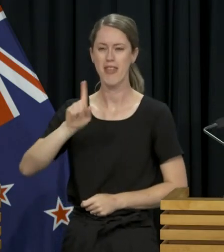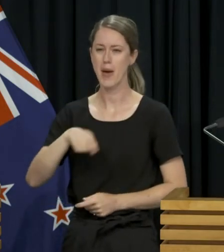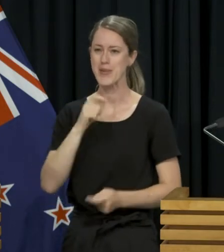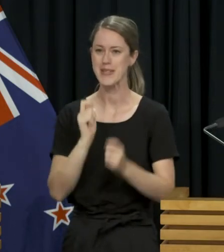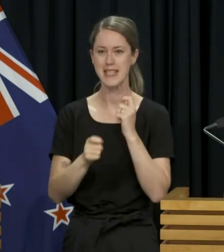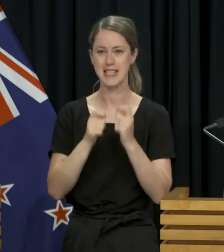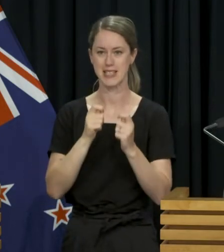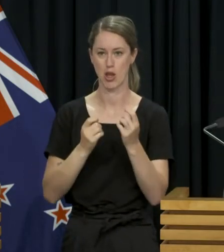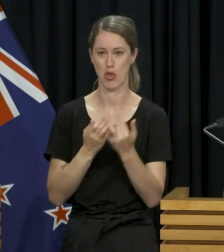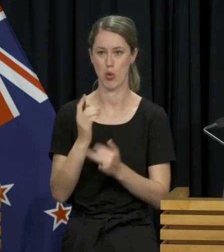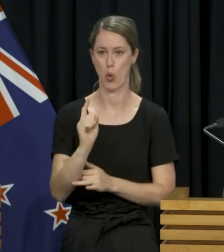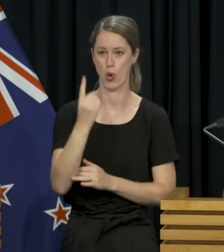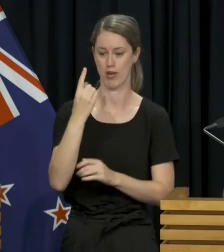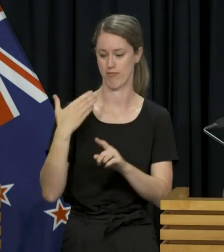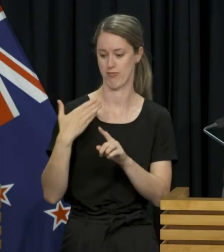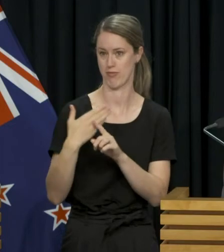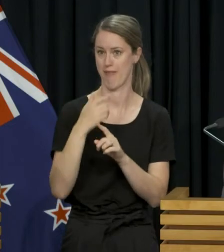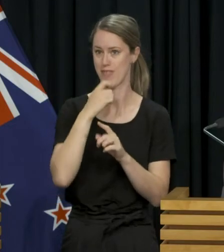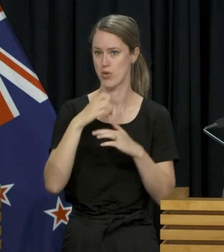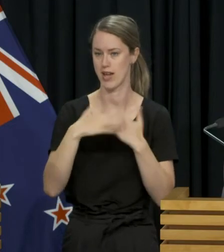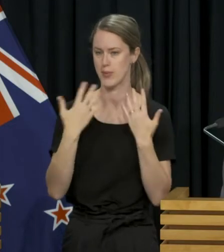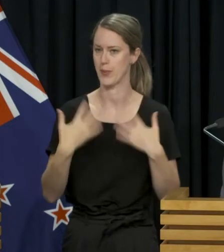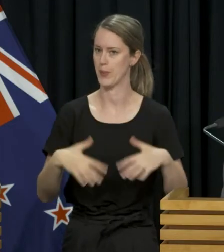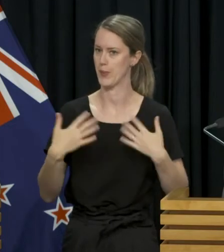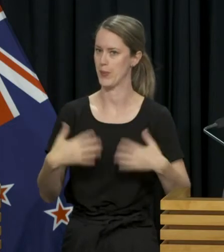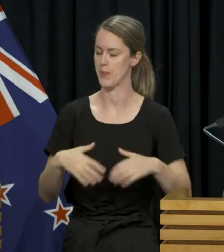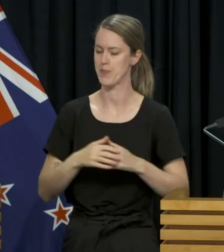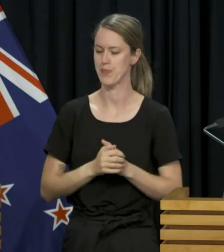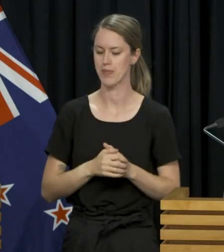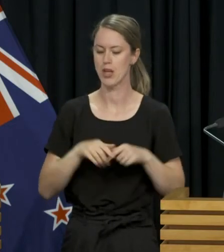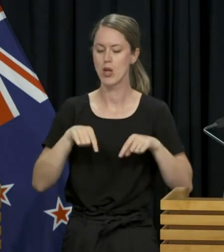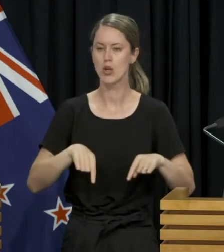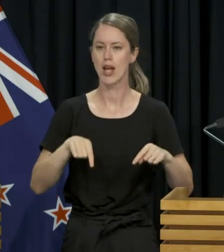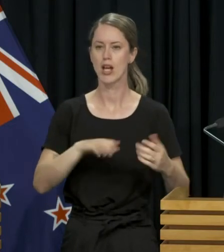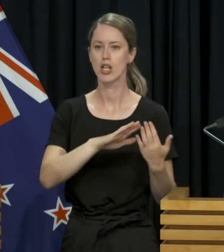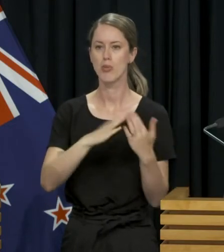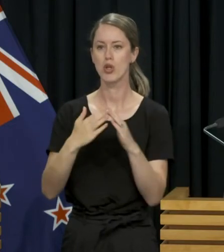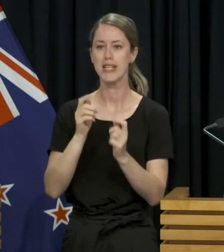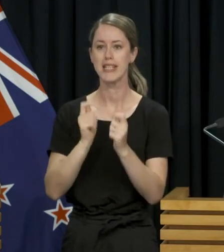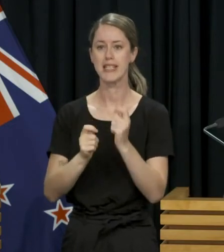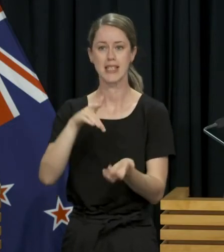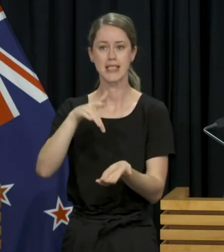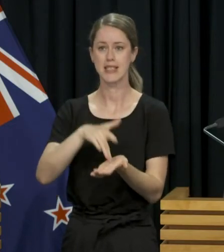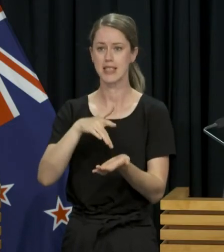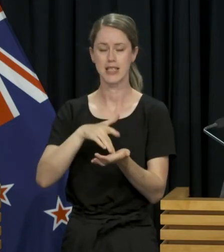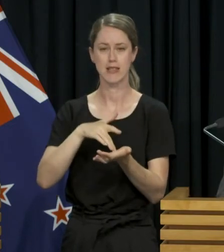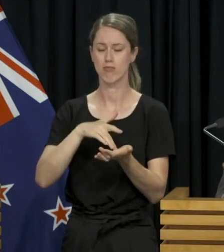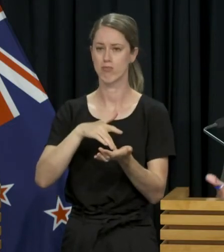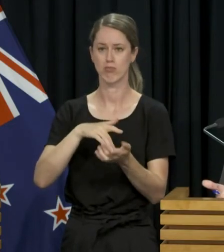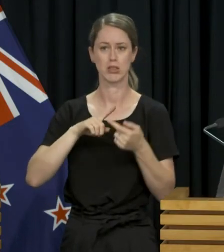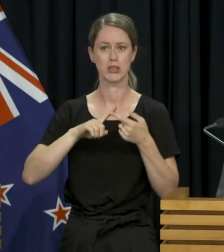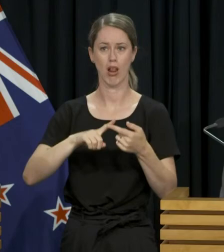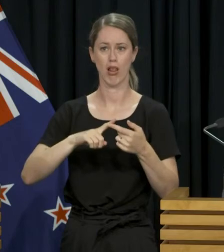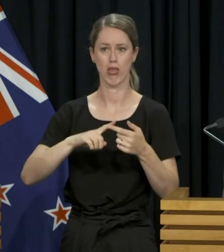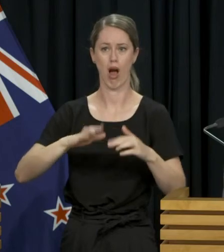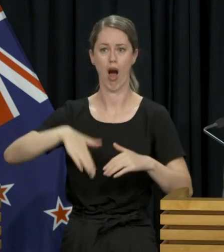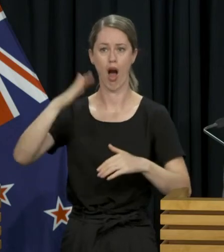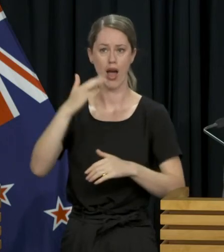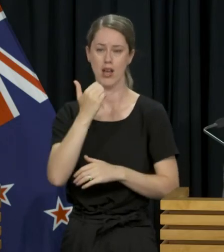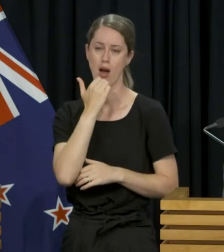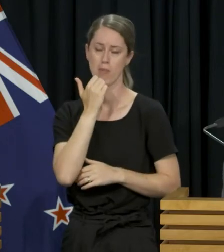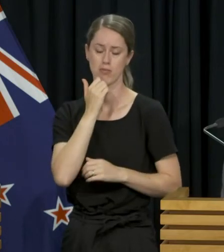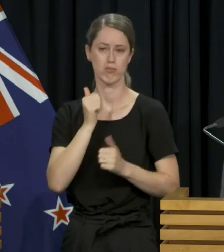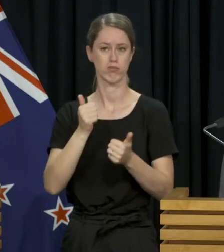Auckland since Sunday. And today community testing centres in Auckland are still reporting increased demand from their